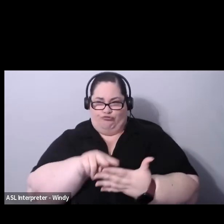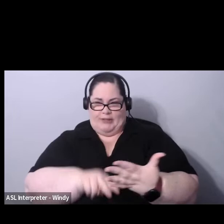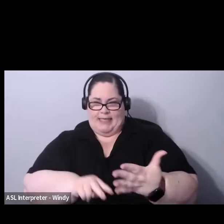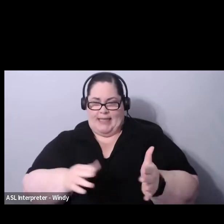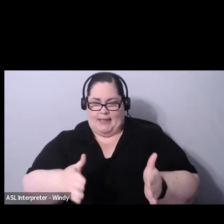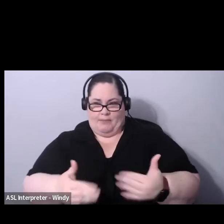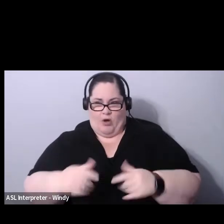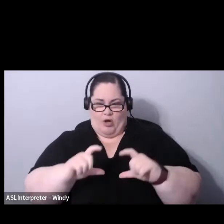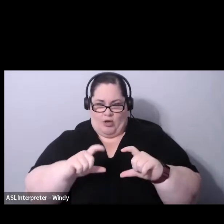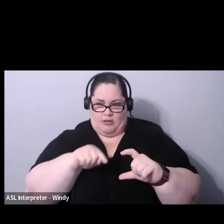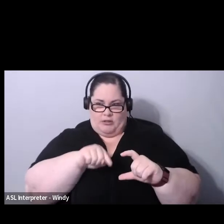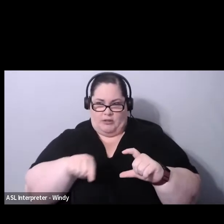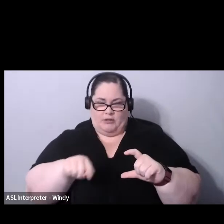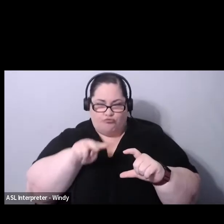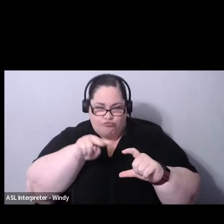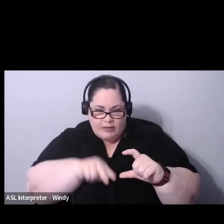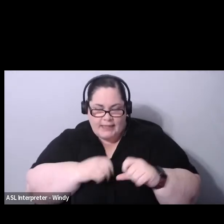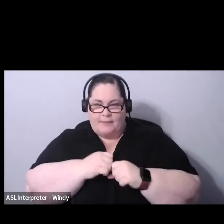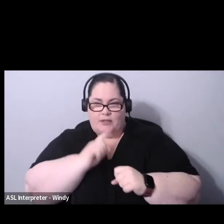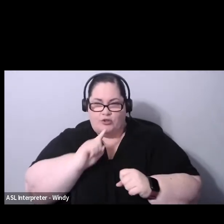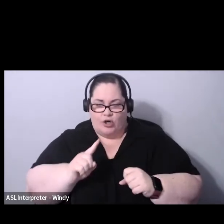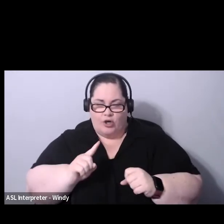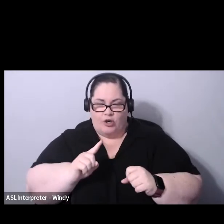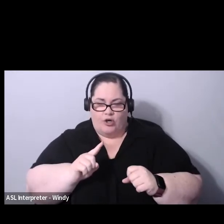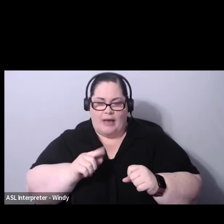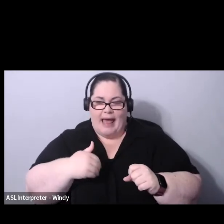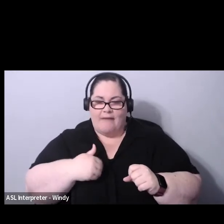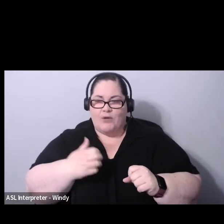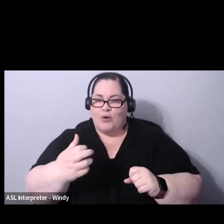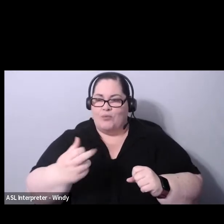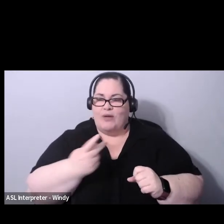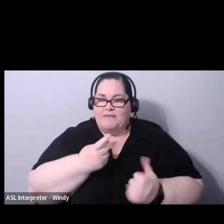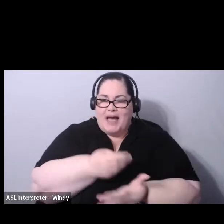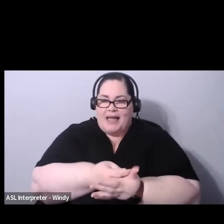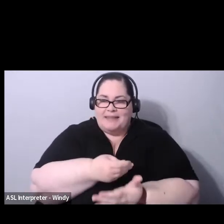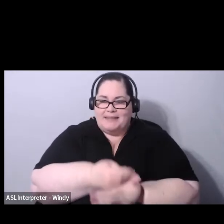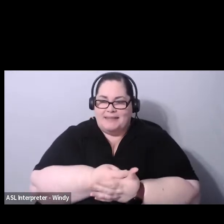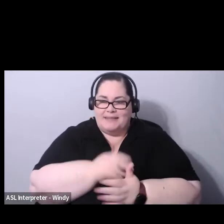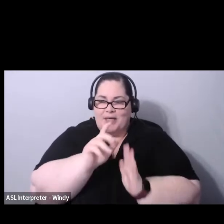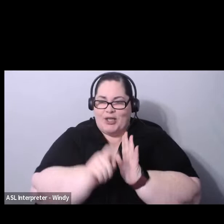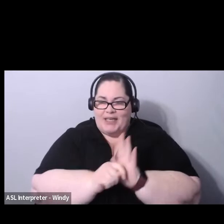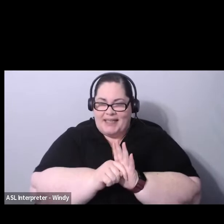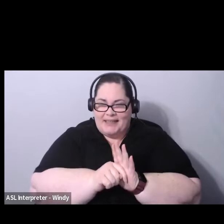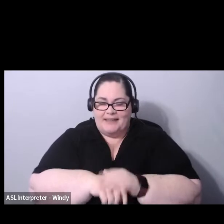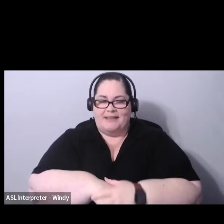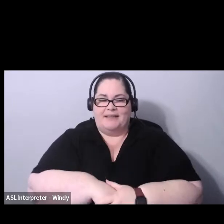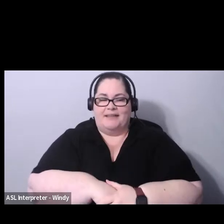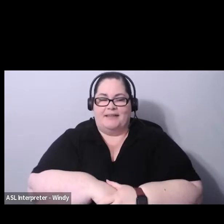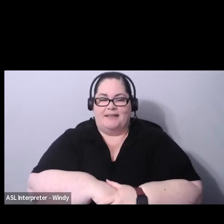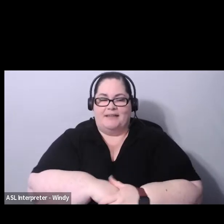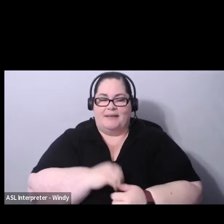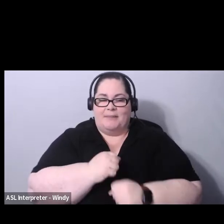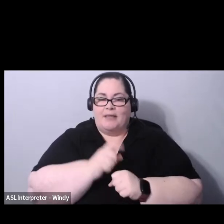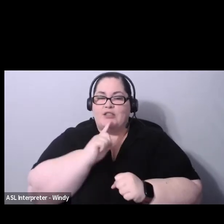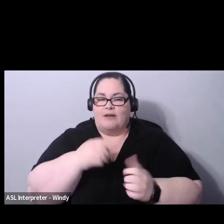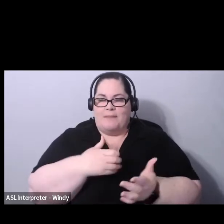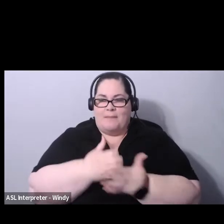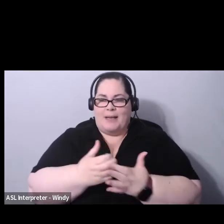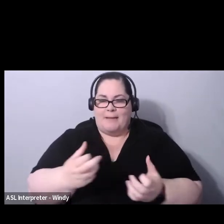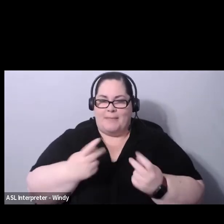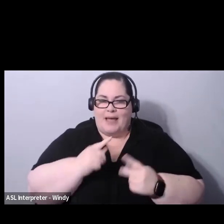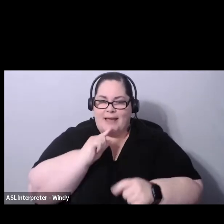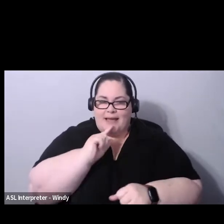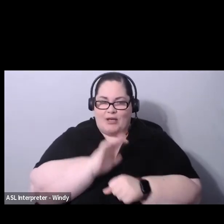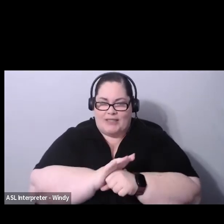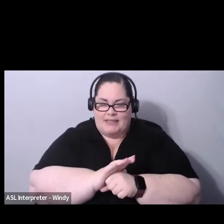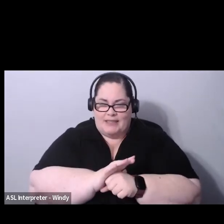box or read what you're getting to make sure there's a refund period, that there's a money back guarantee,